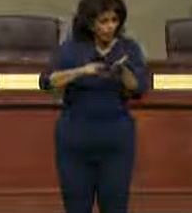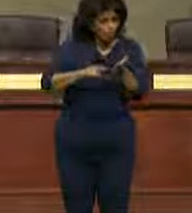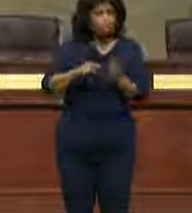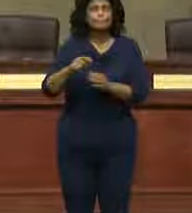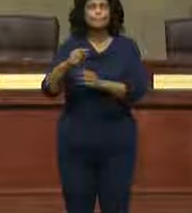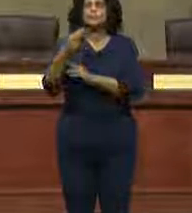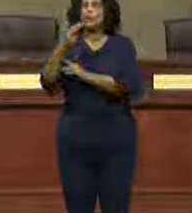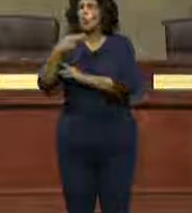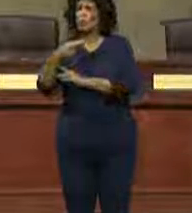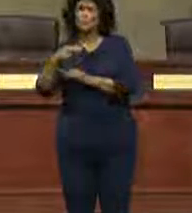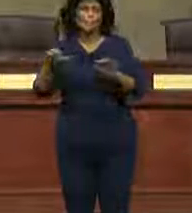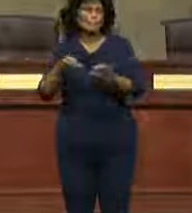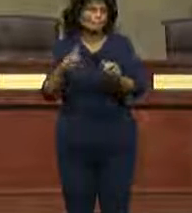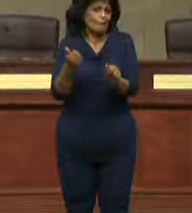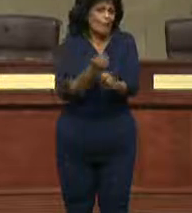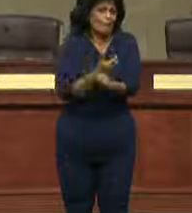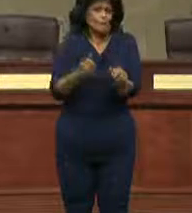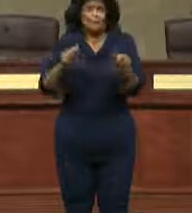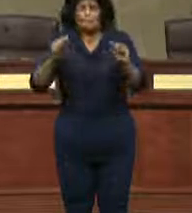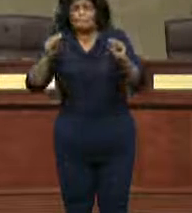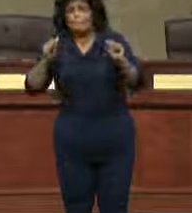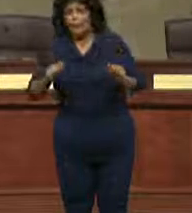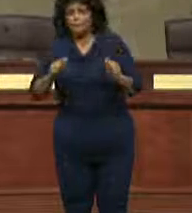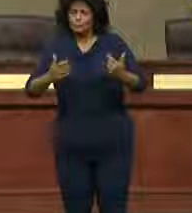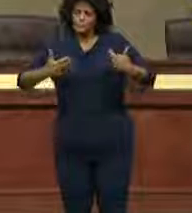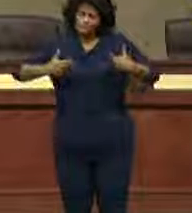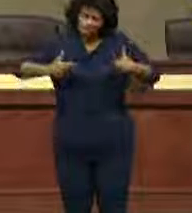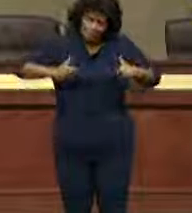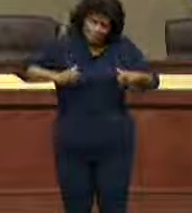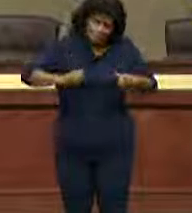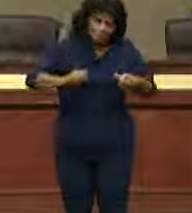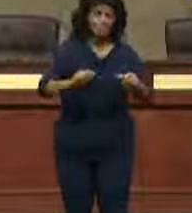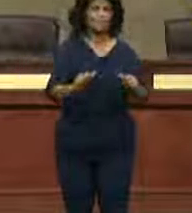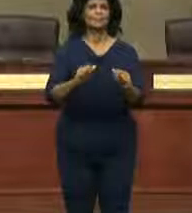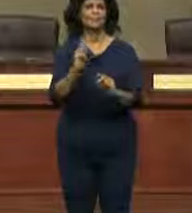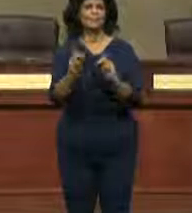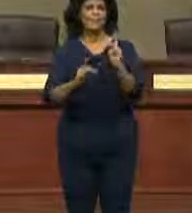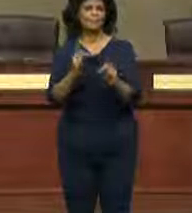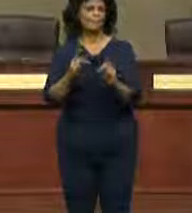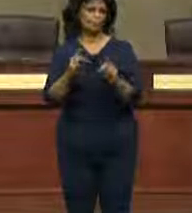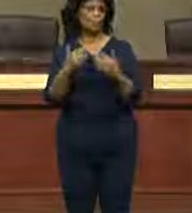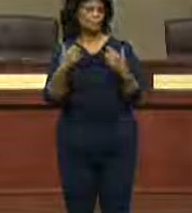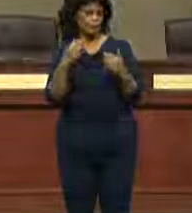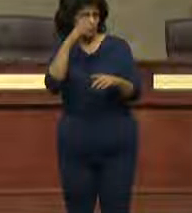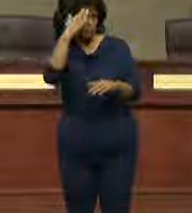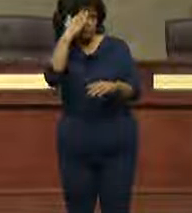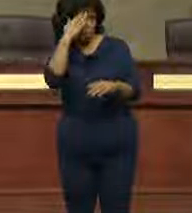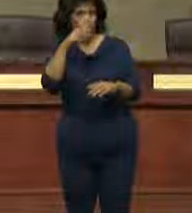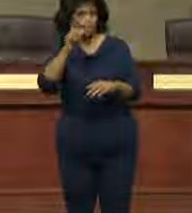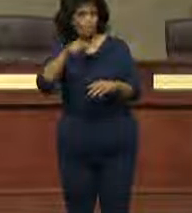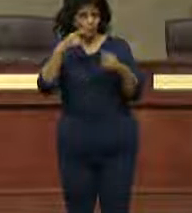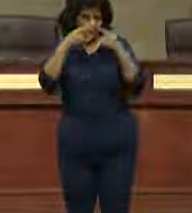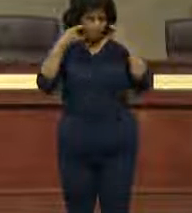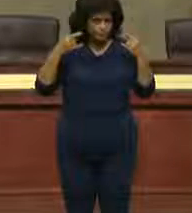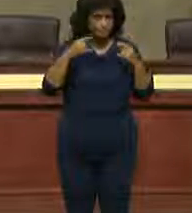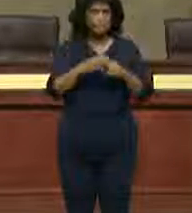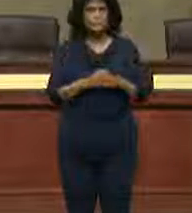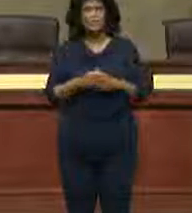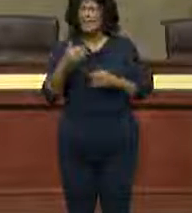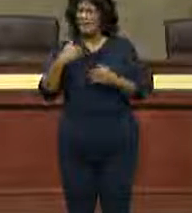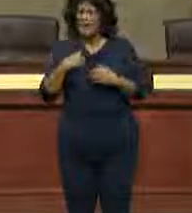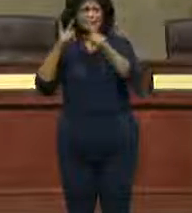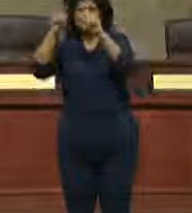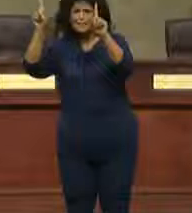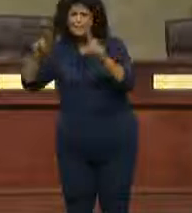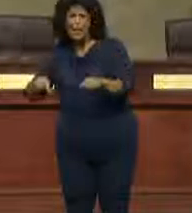our county-wide facial covering order. Signs were posted throughout the hotel and announcements were